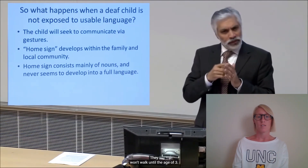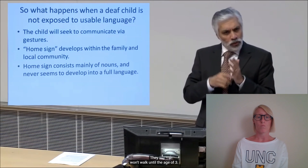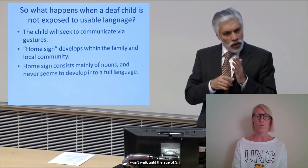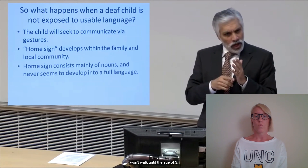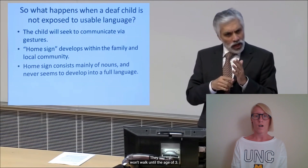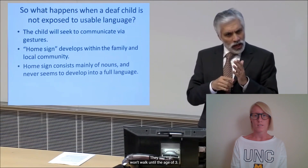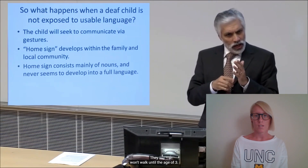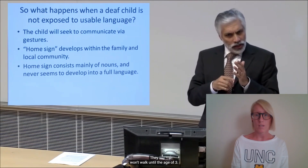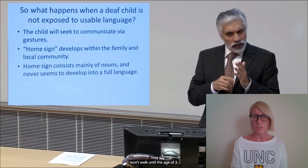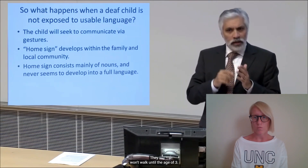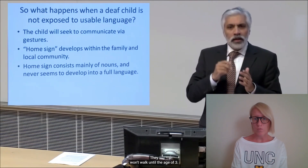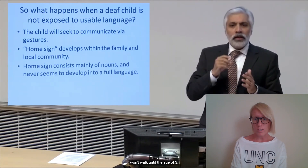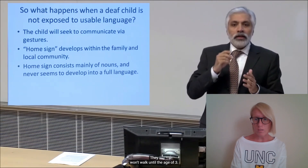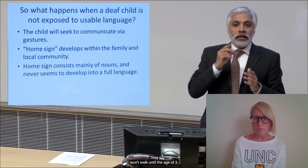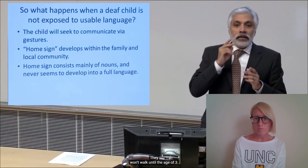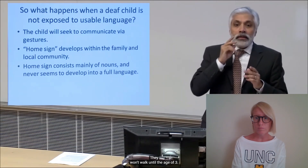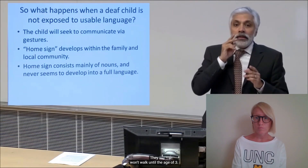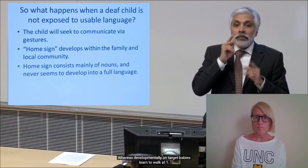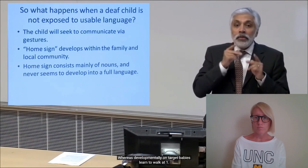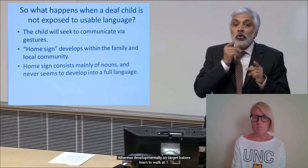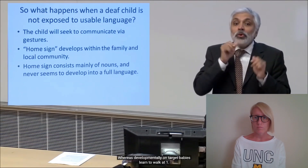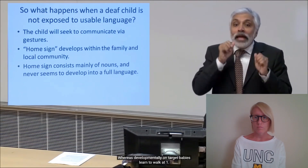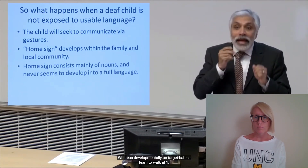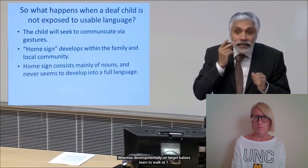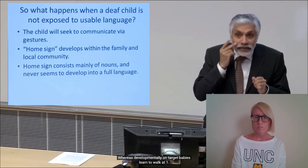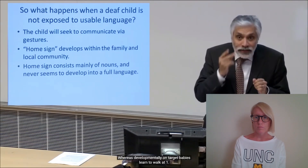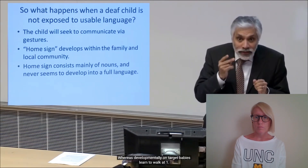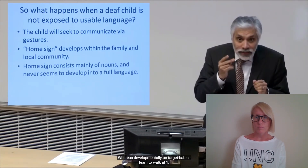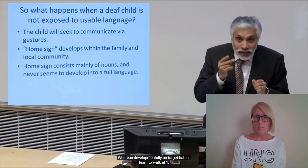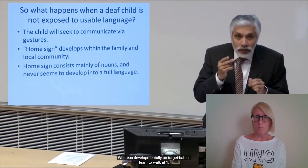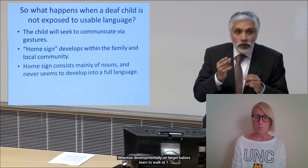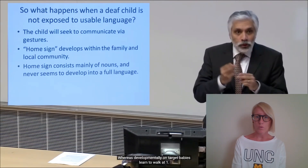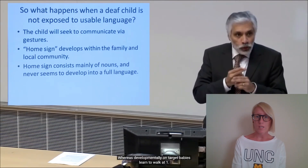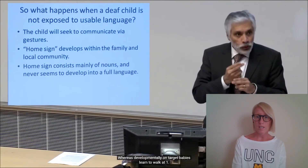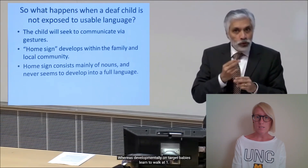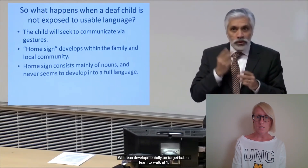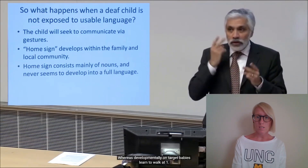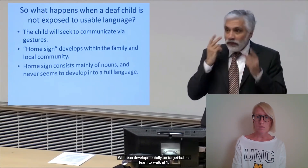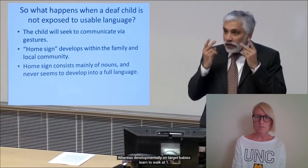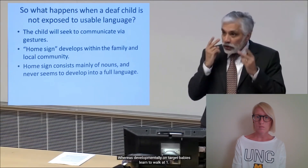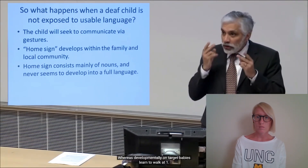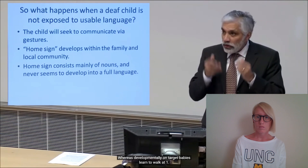of 3, They won't walk until the age of 3. whereas developmentally on target babies learn to walk at 1.